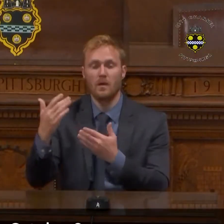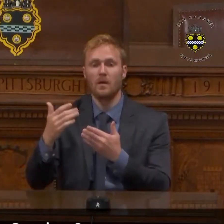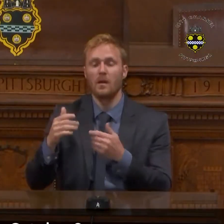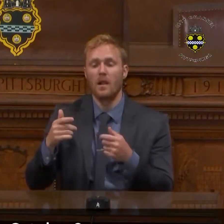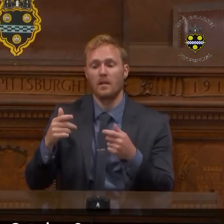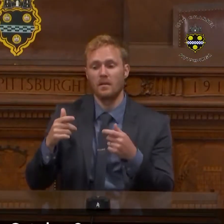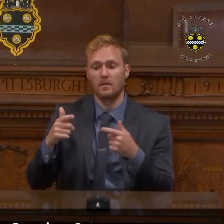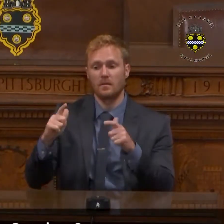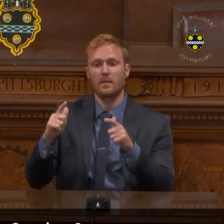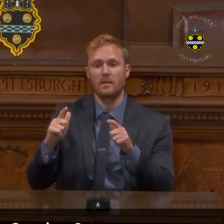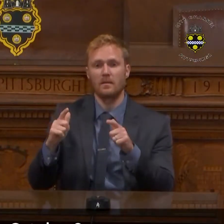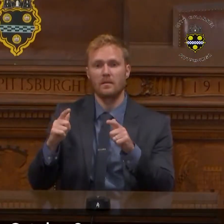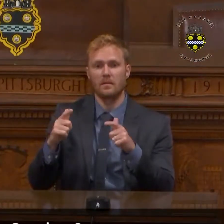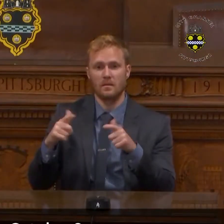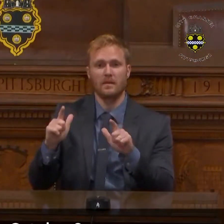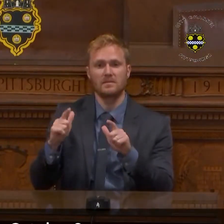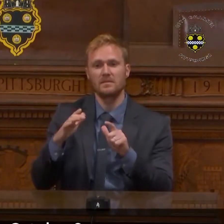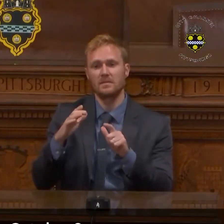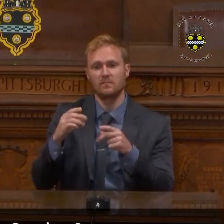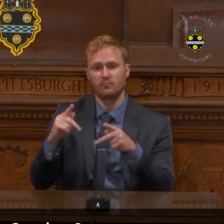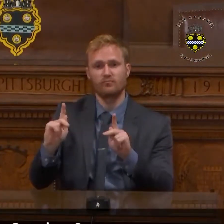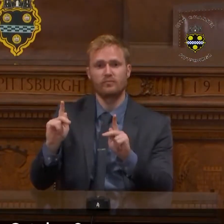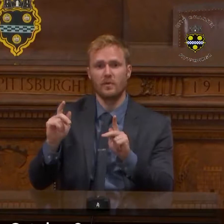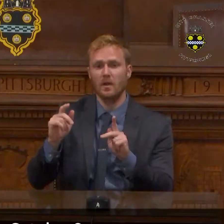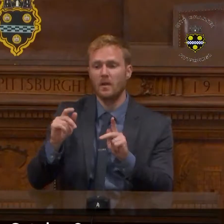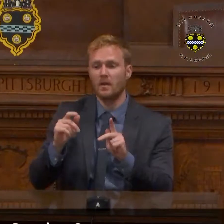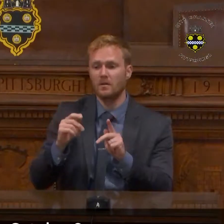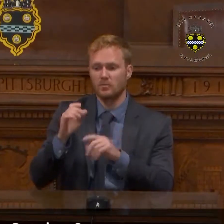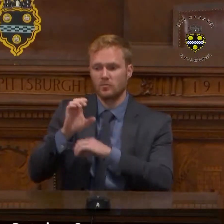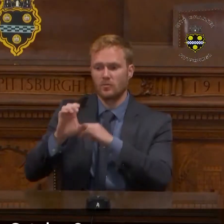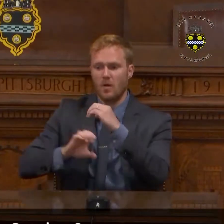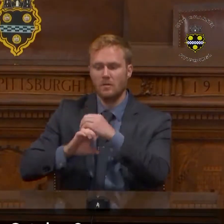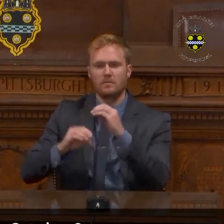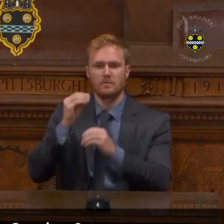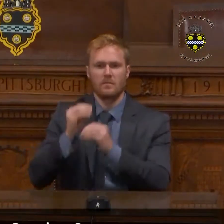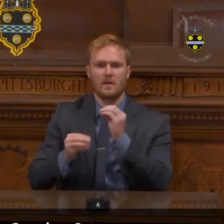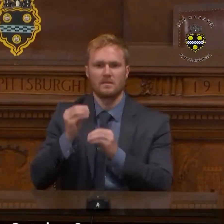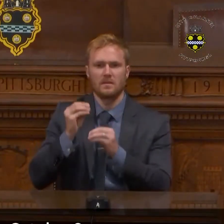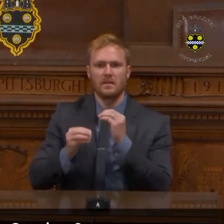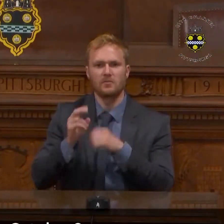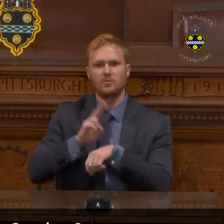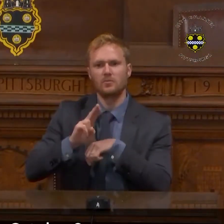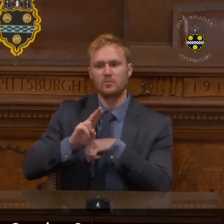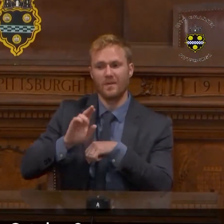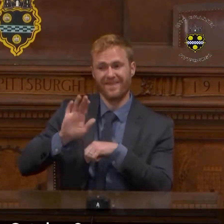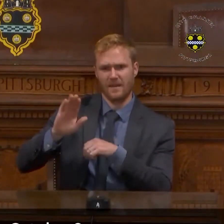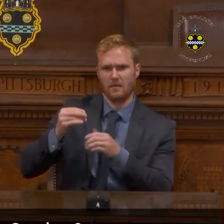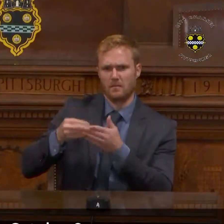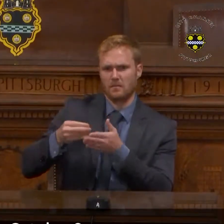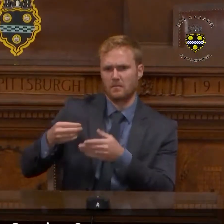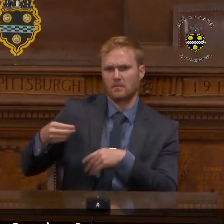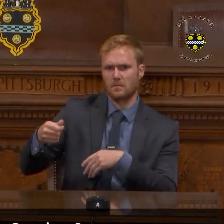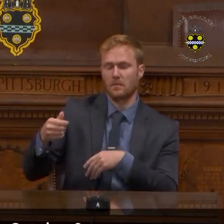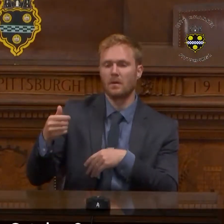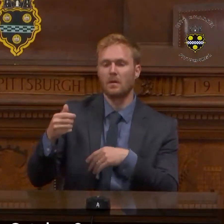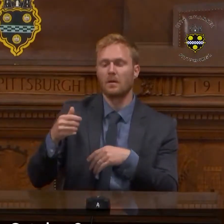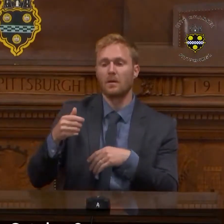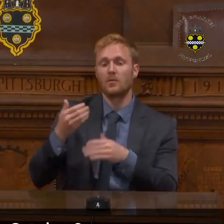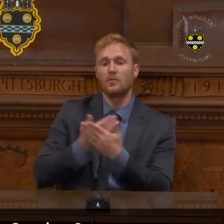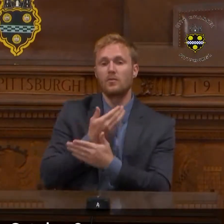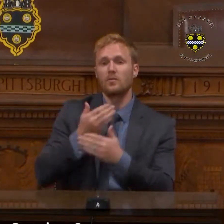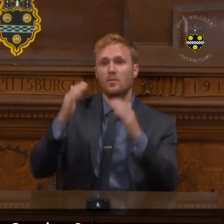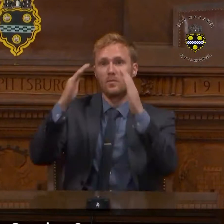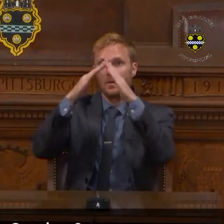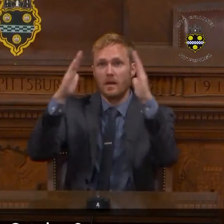to construct, maintain, and use at their own cost and expense a new canopy, a new